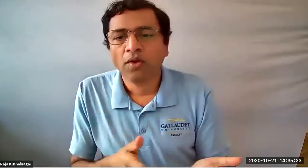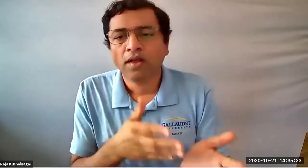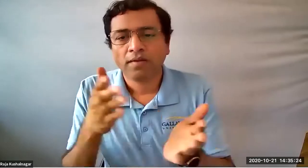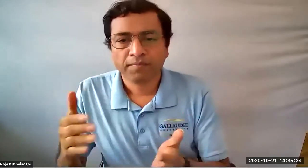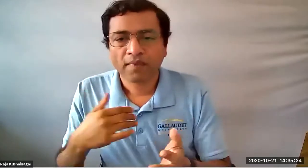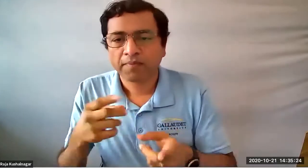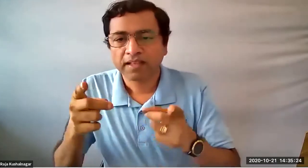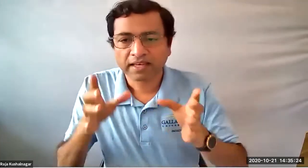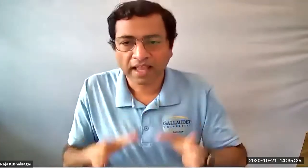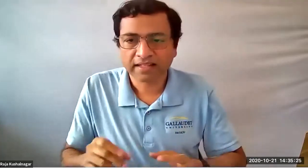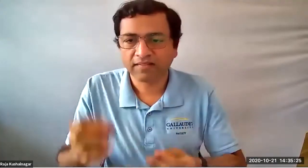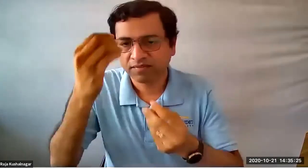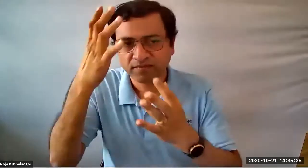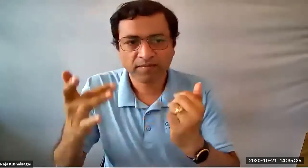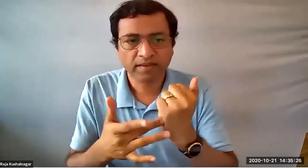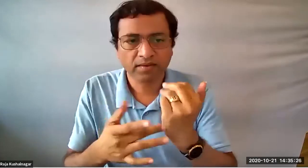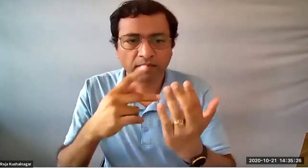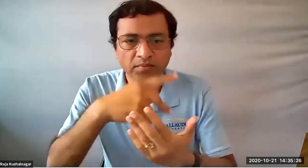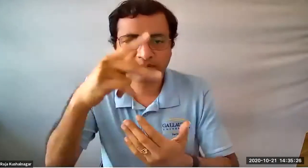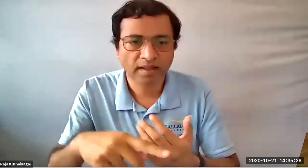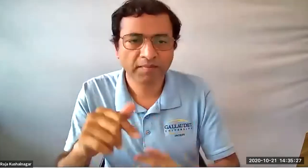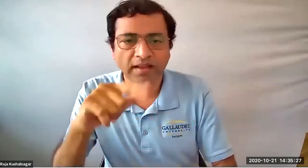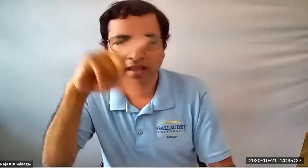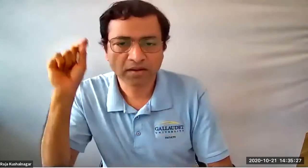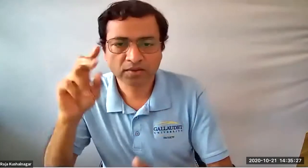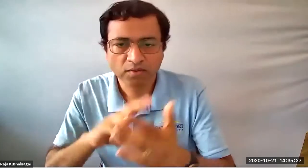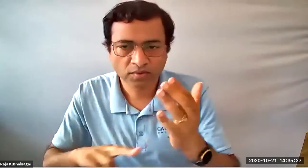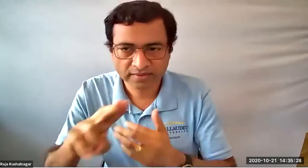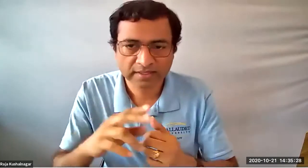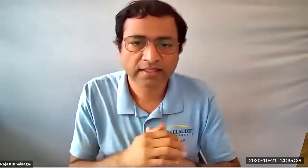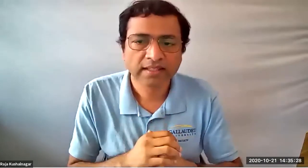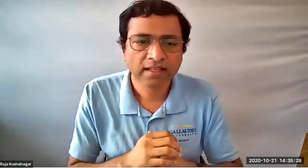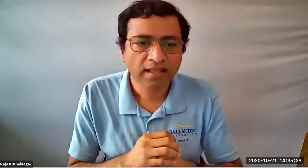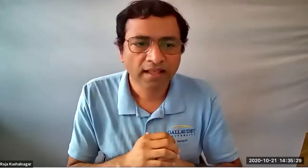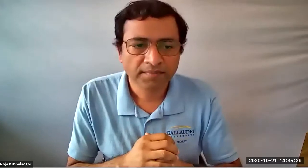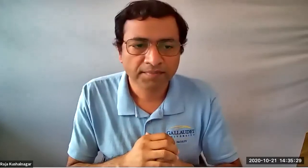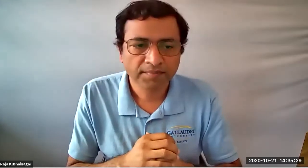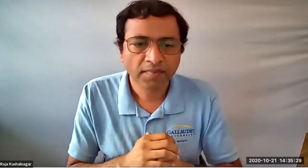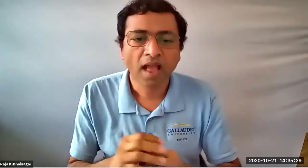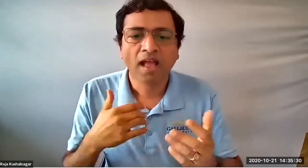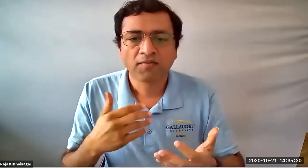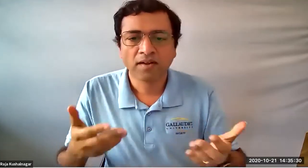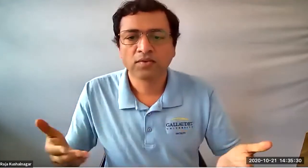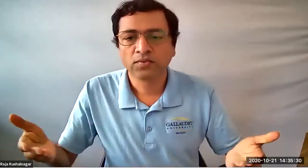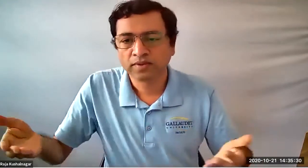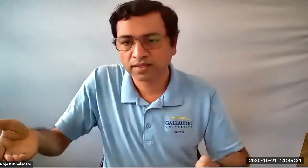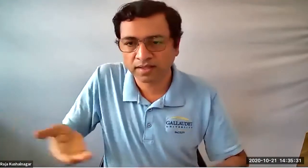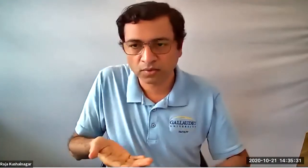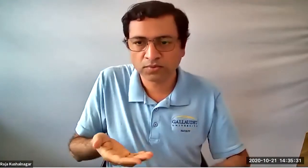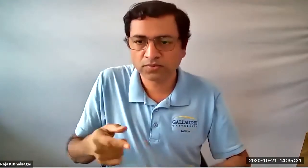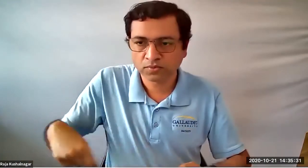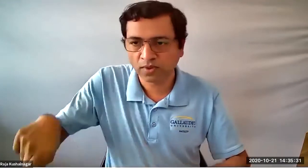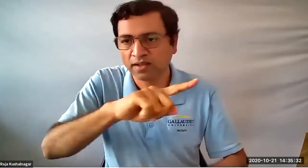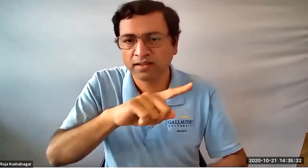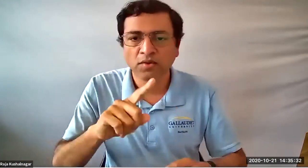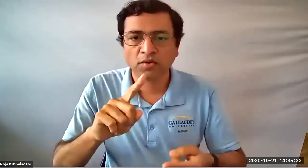So to give you a bit of background about myself, English is my first language. I am the director of the Information Technology program at